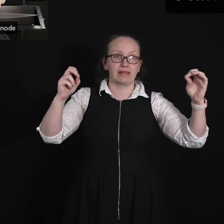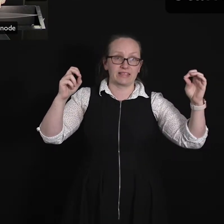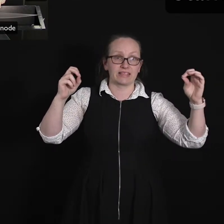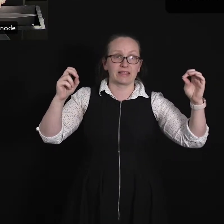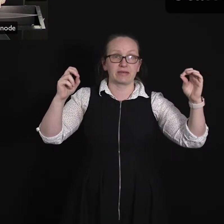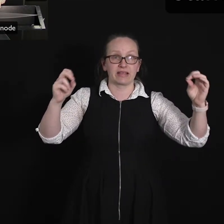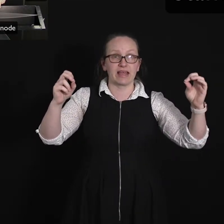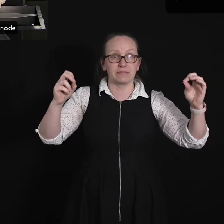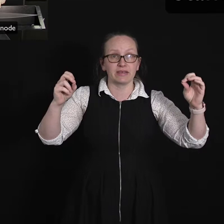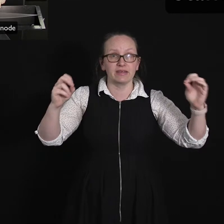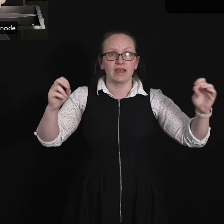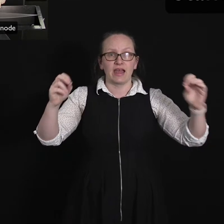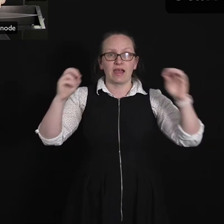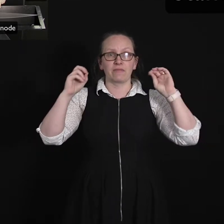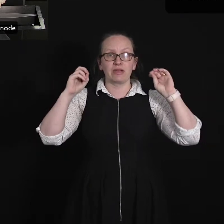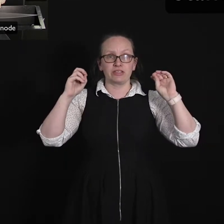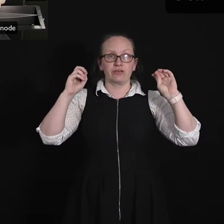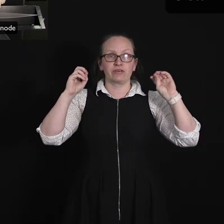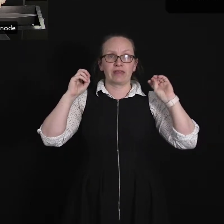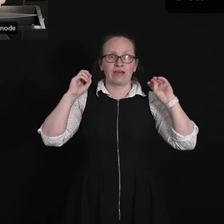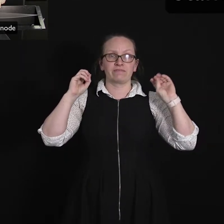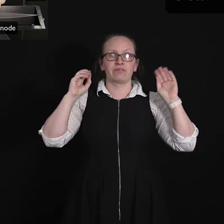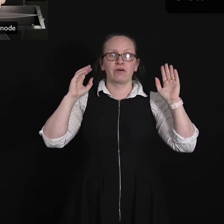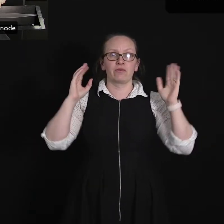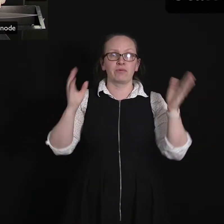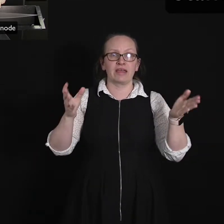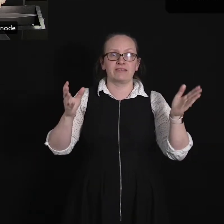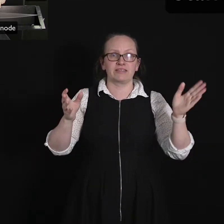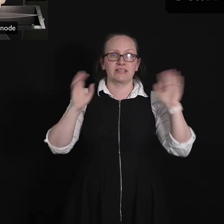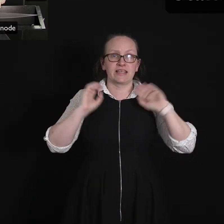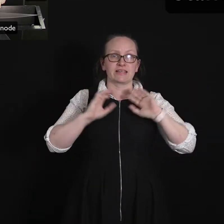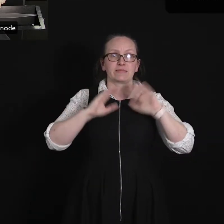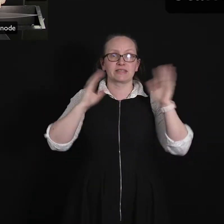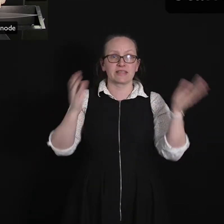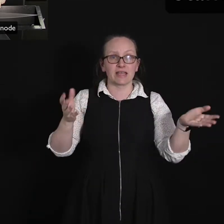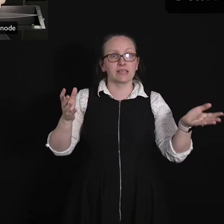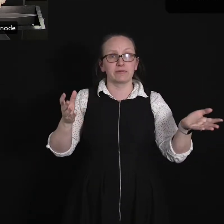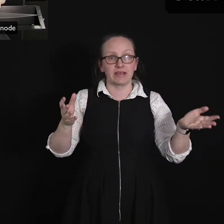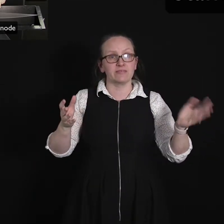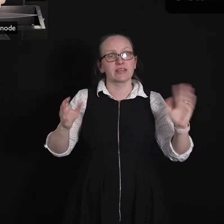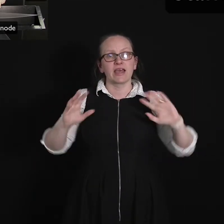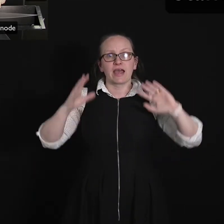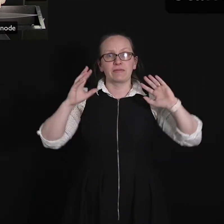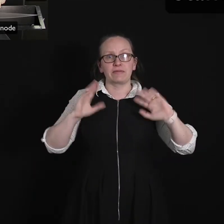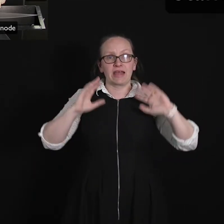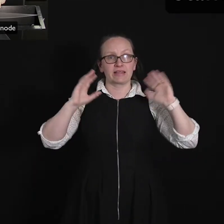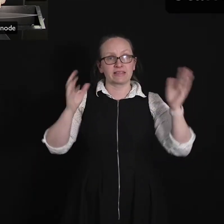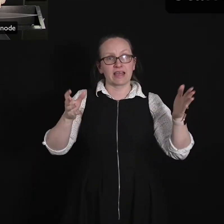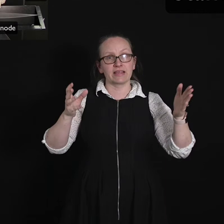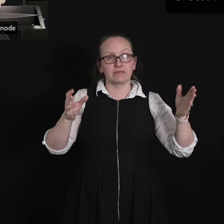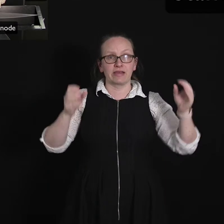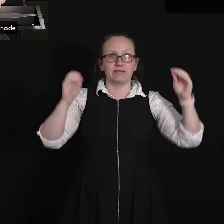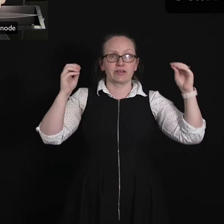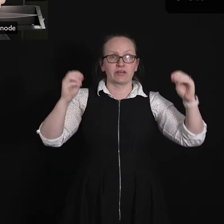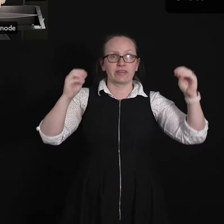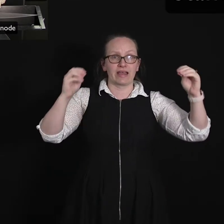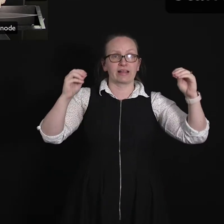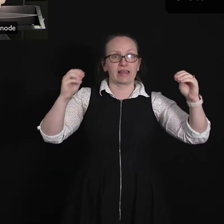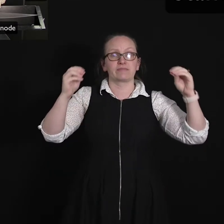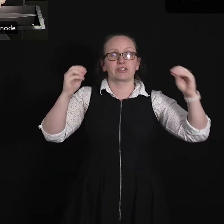places that we clamp it, and we saw that for waves this set up standing waves, and when we had standing waves on that clamped